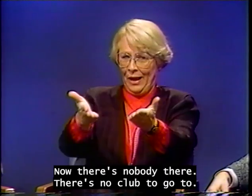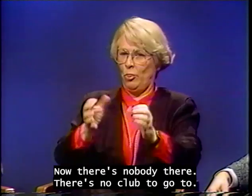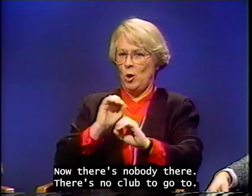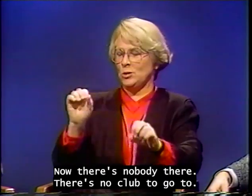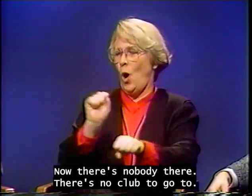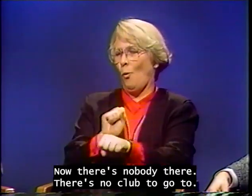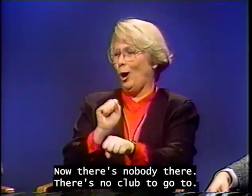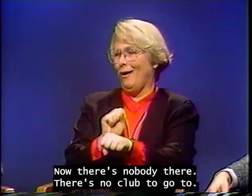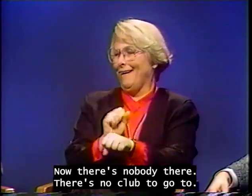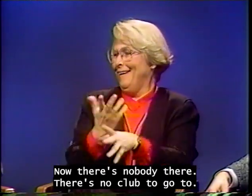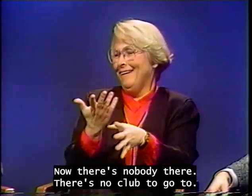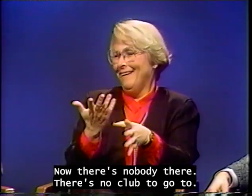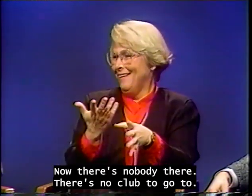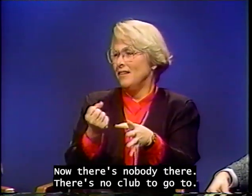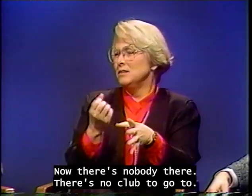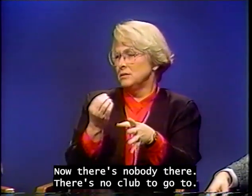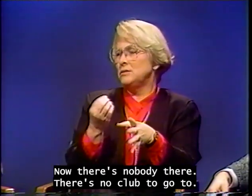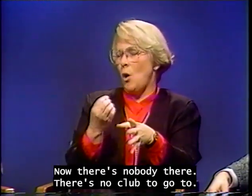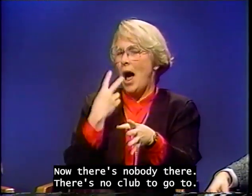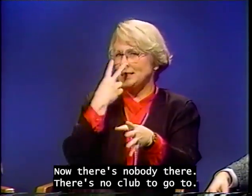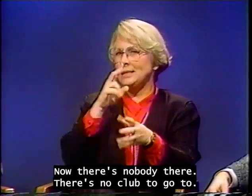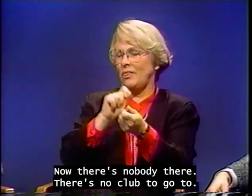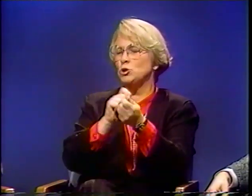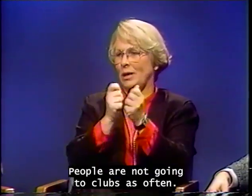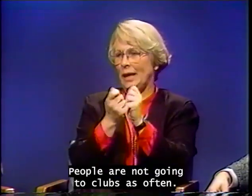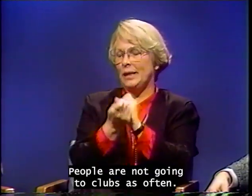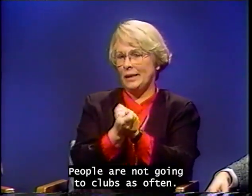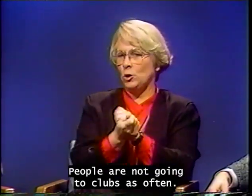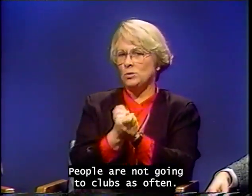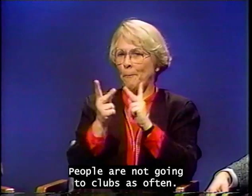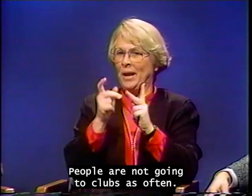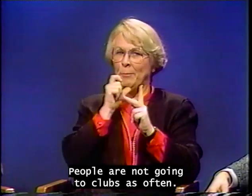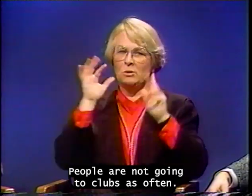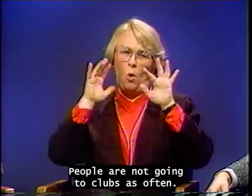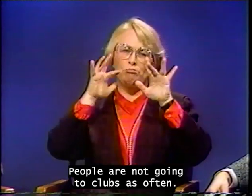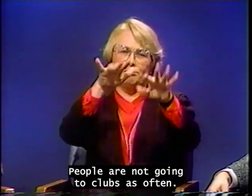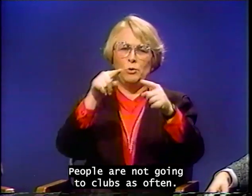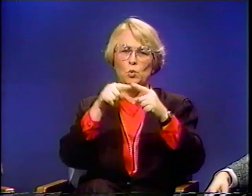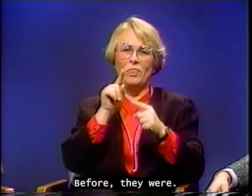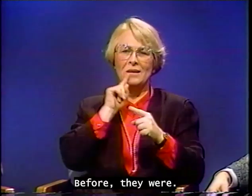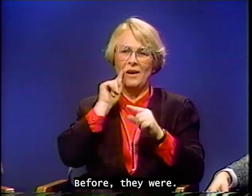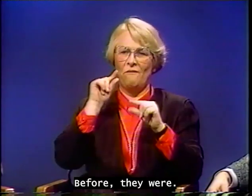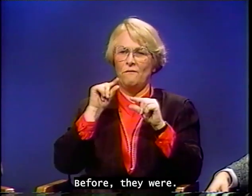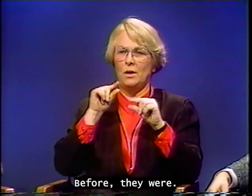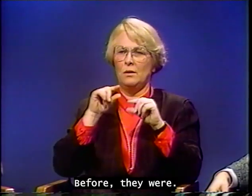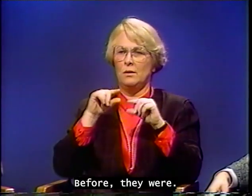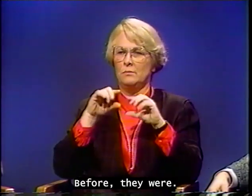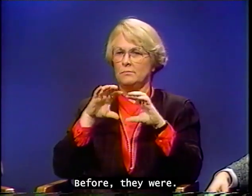Now there's no body, there's no club to go to. People are not going to clubs as often. Before they were.